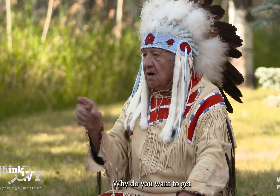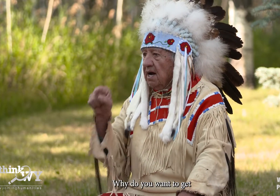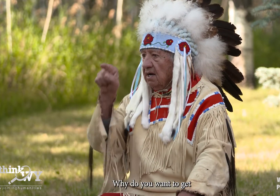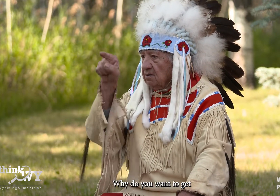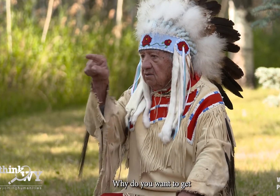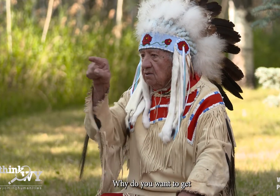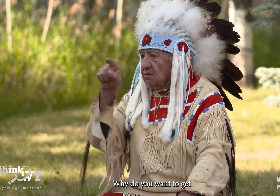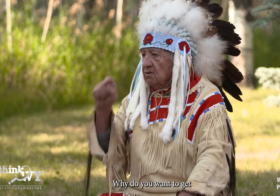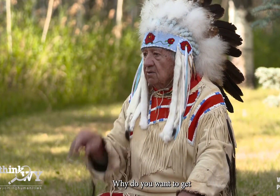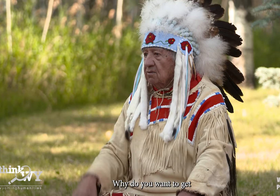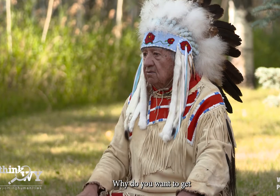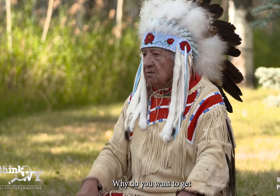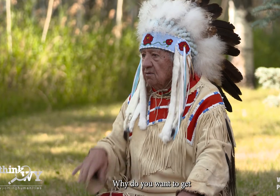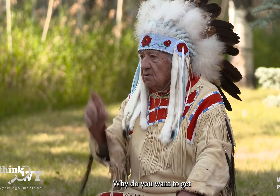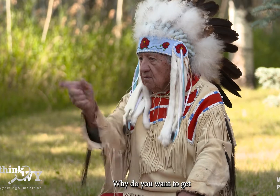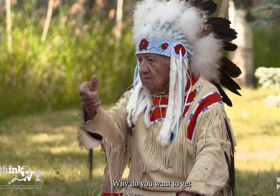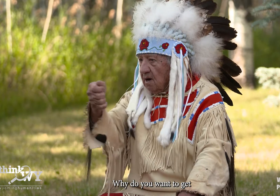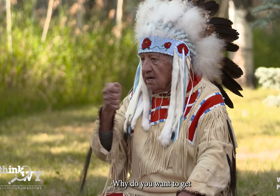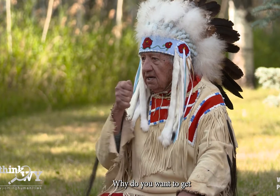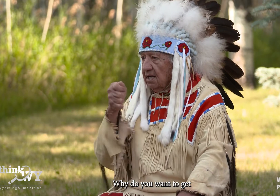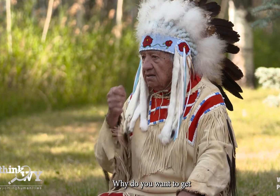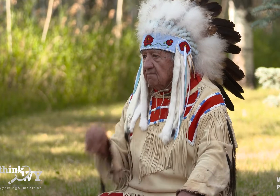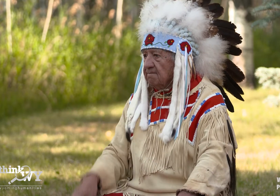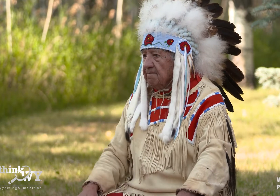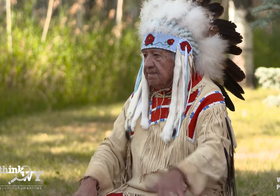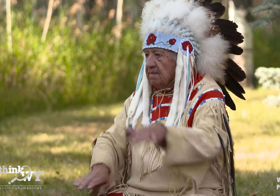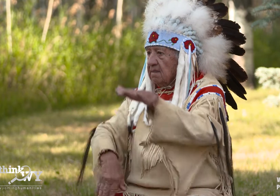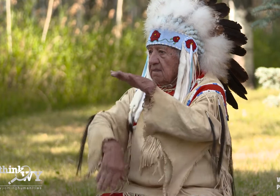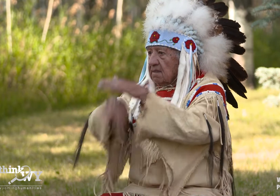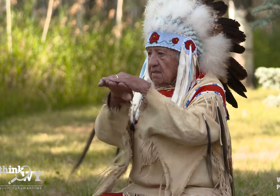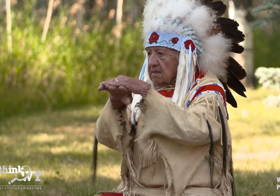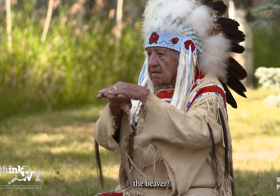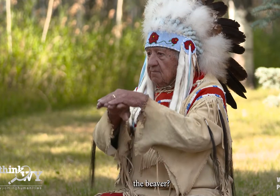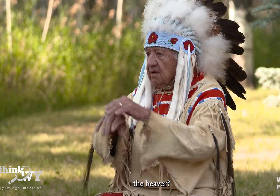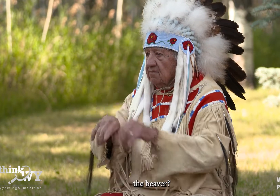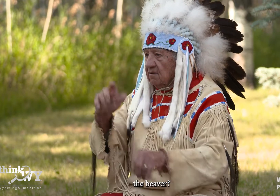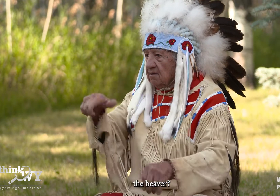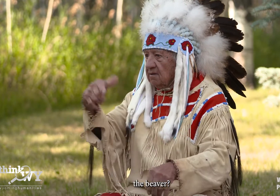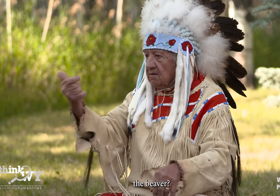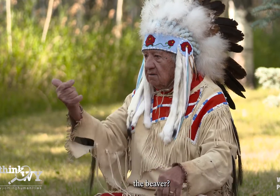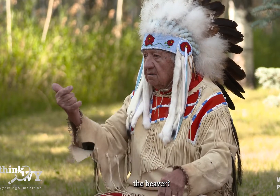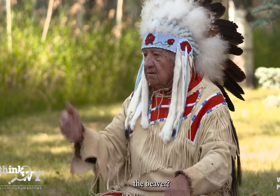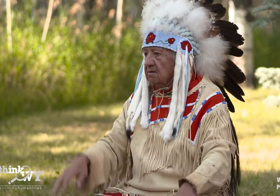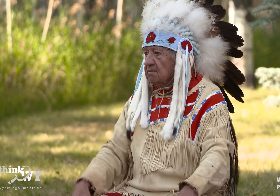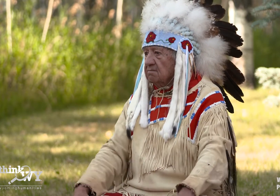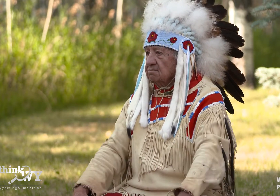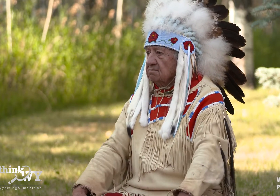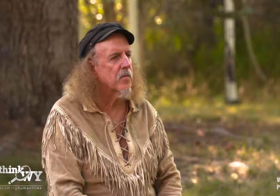Why do you want to get the beaver?